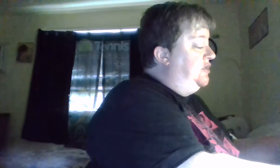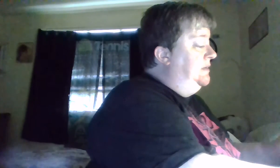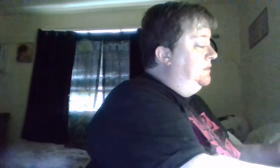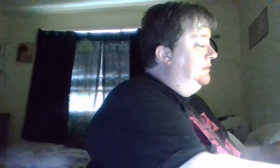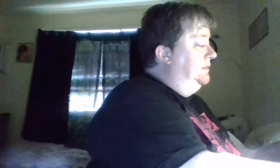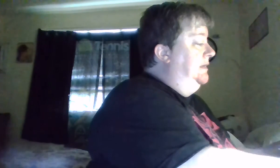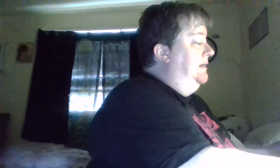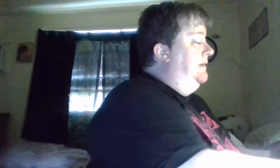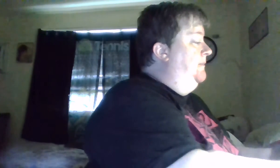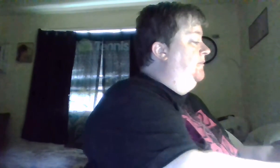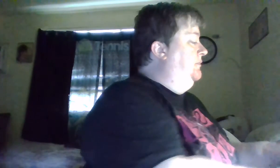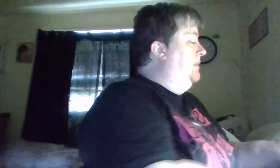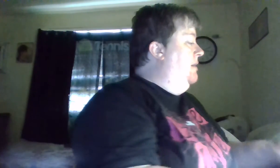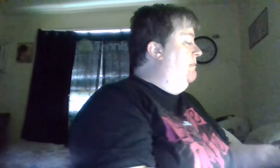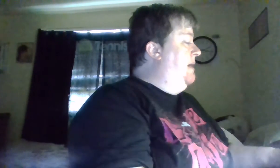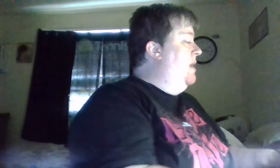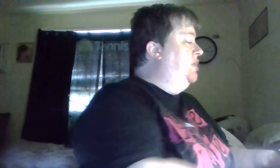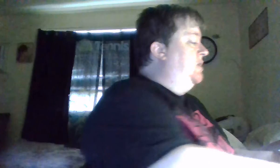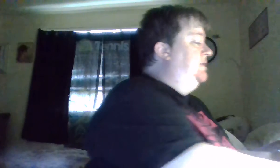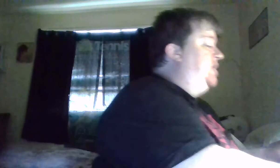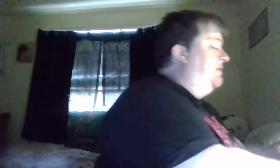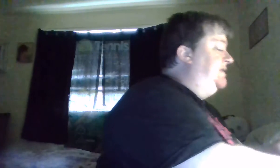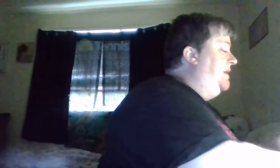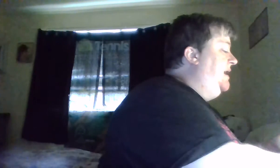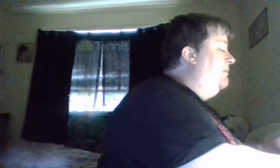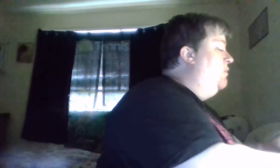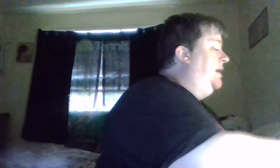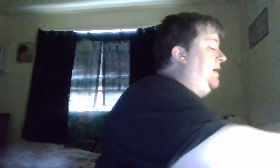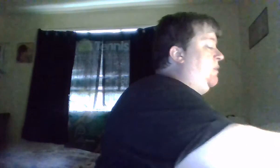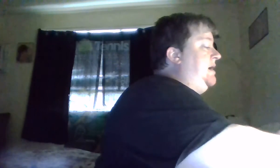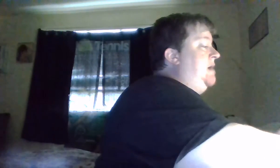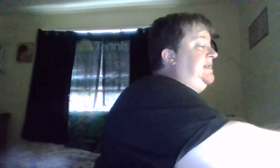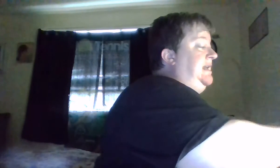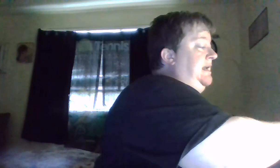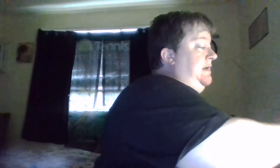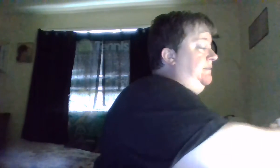2. But I want to share something even more here when it comes to Gideon.